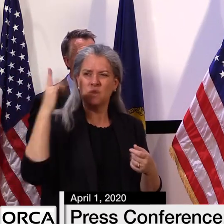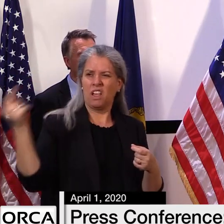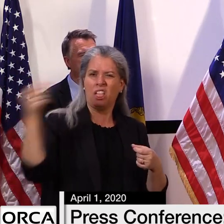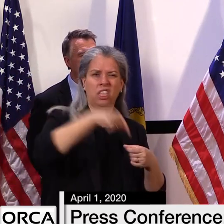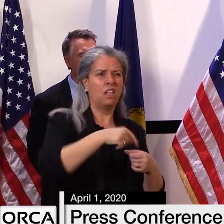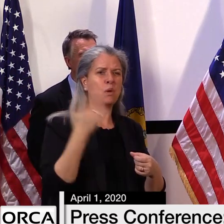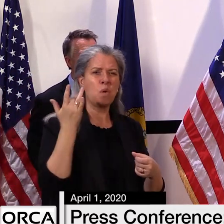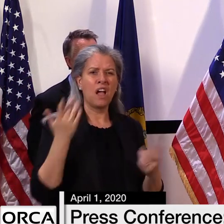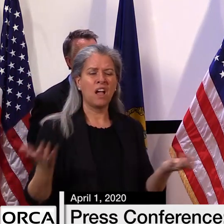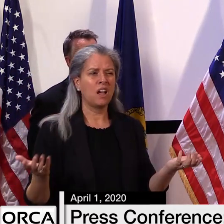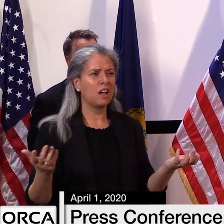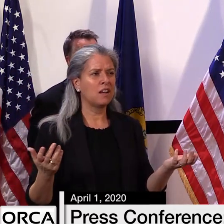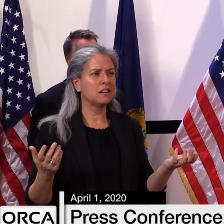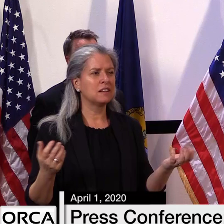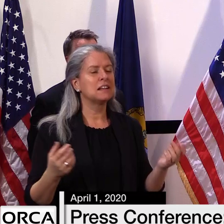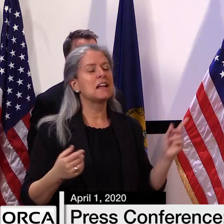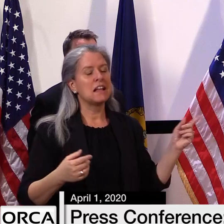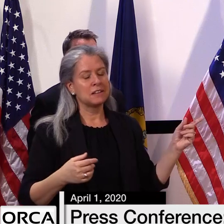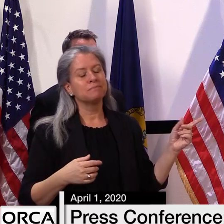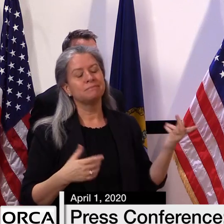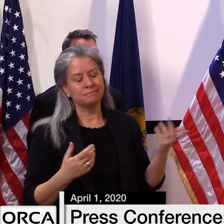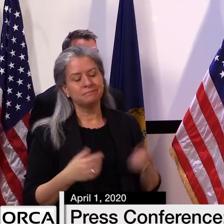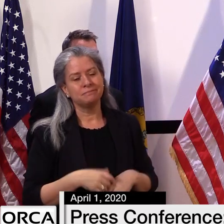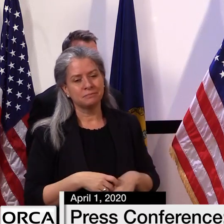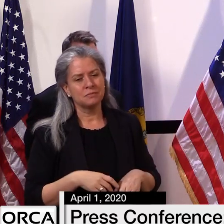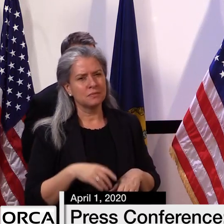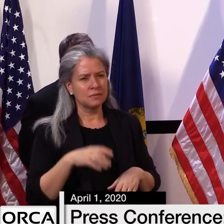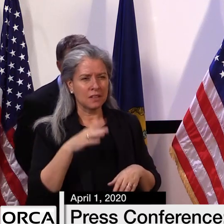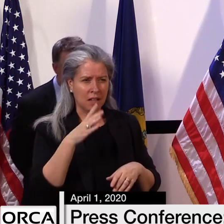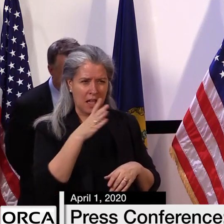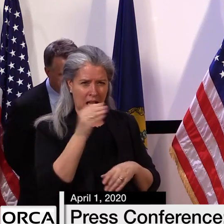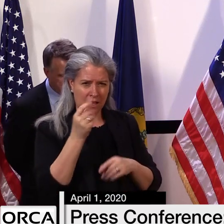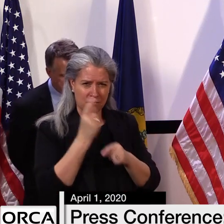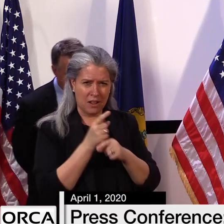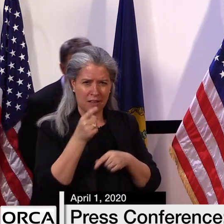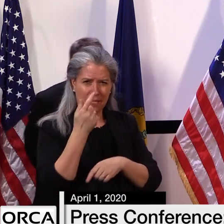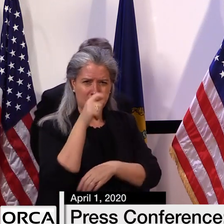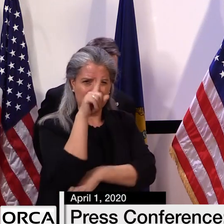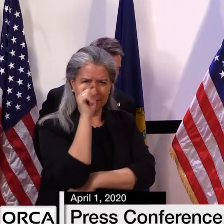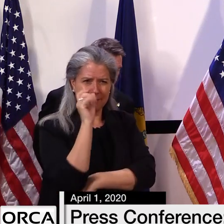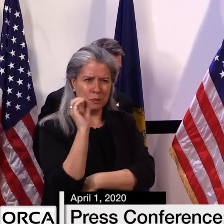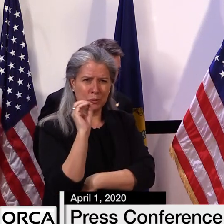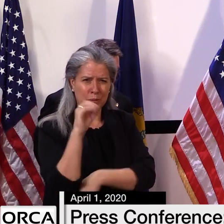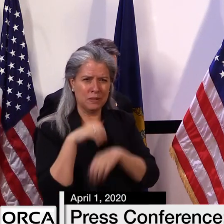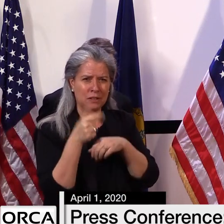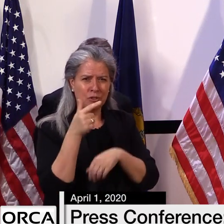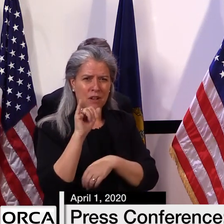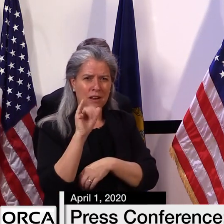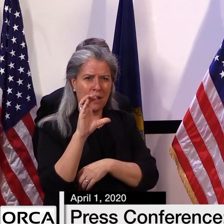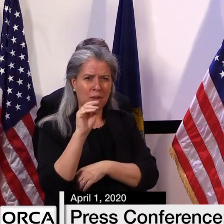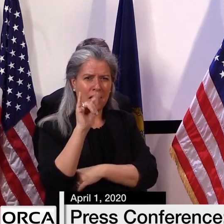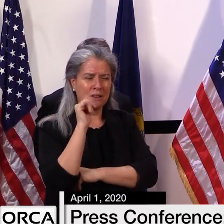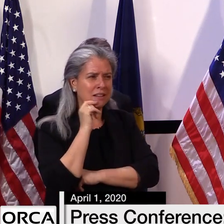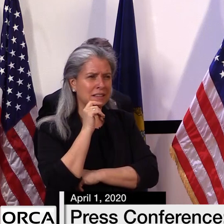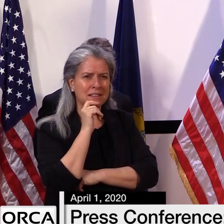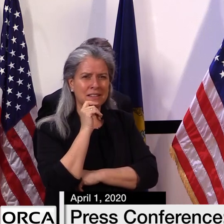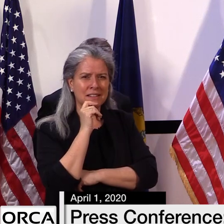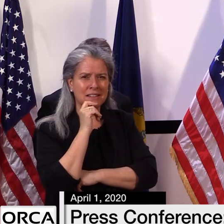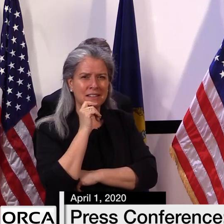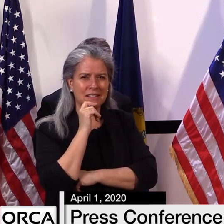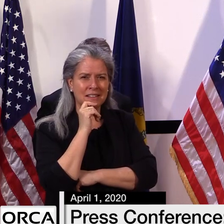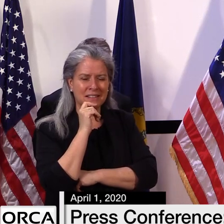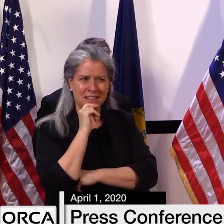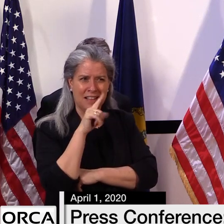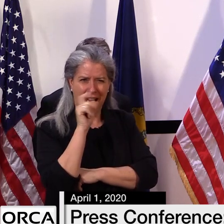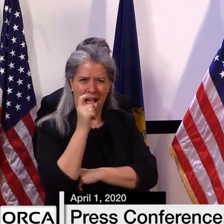So wouldn't it be strange that there are no cases in Grand Isle County? But everywhere